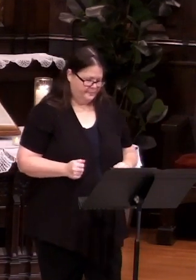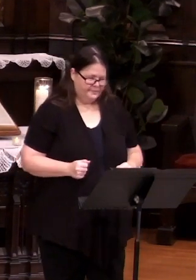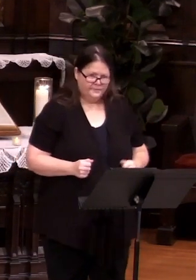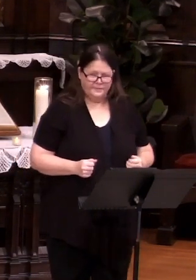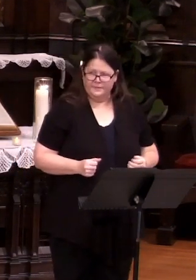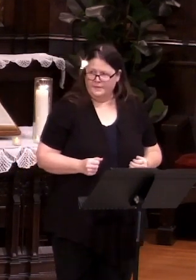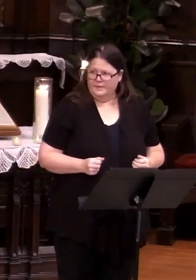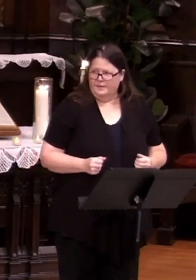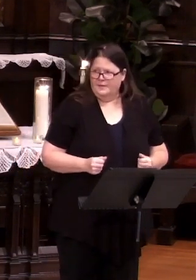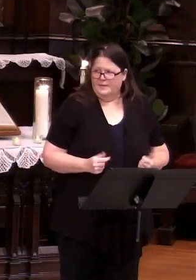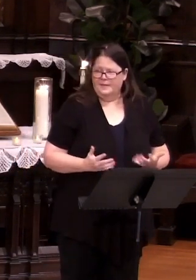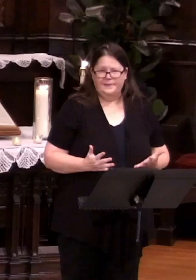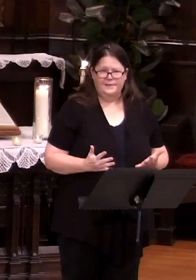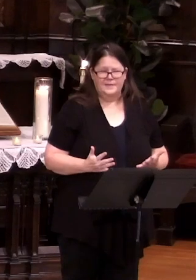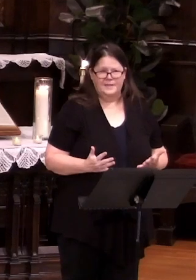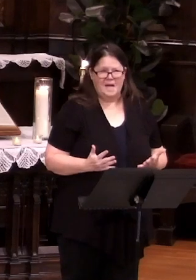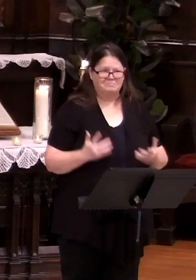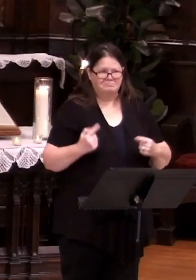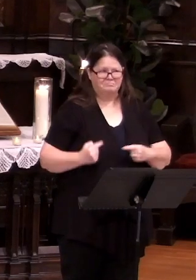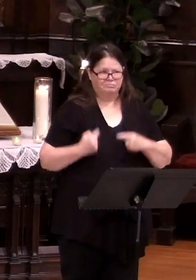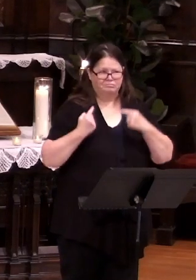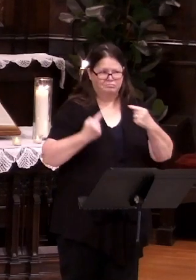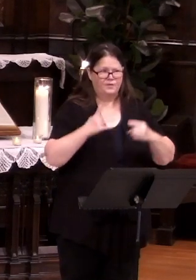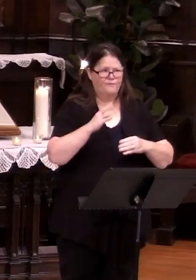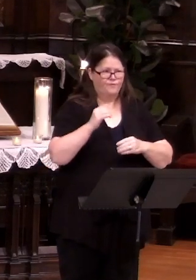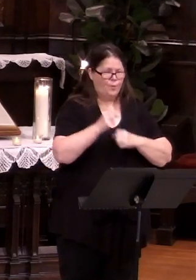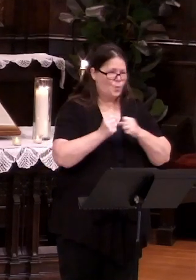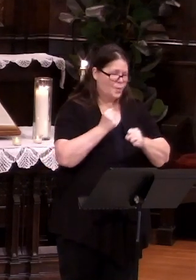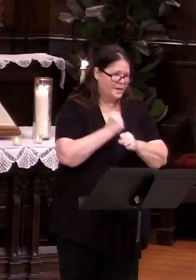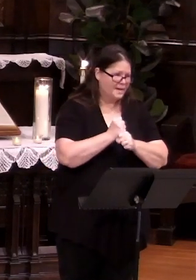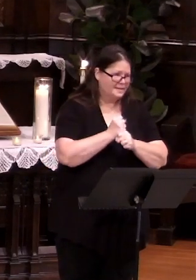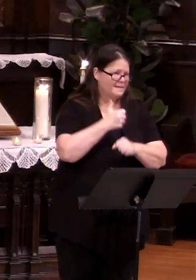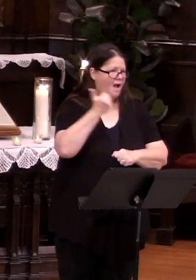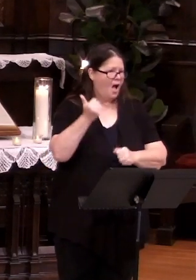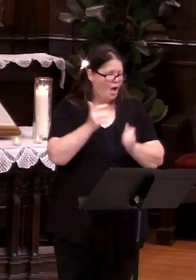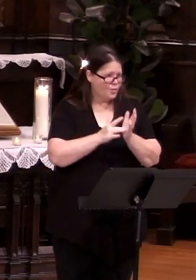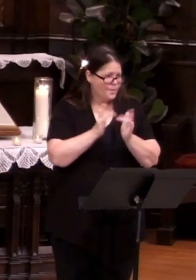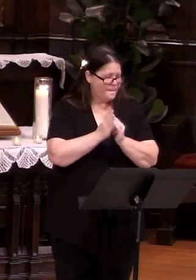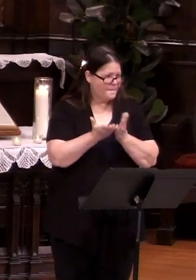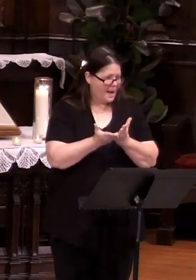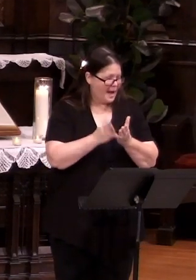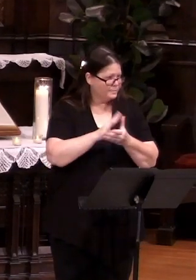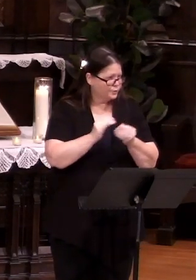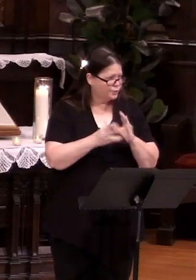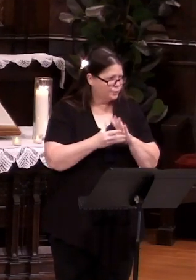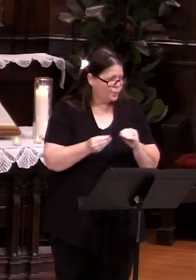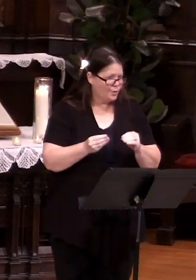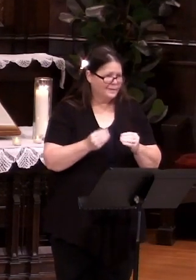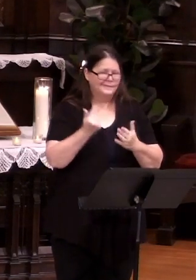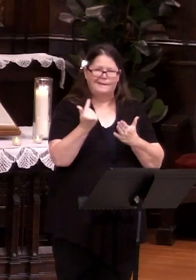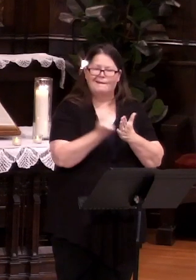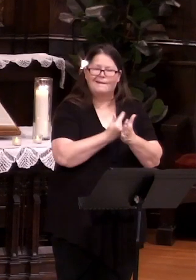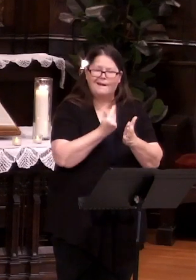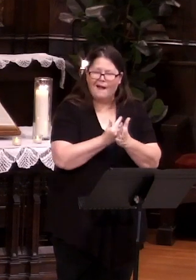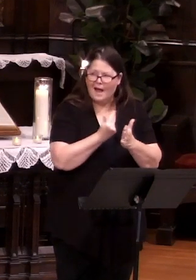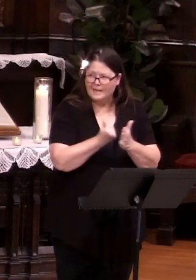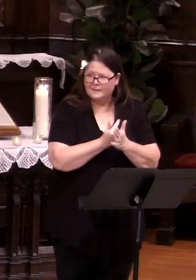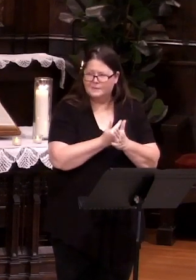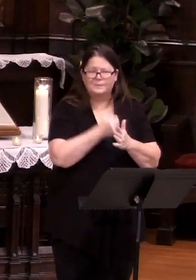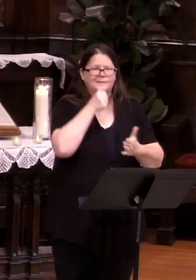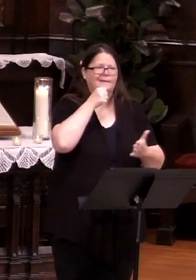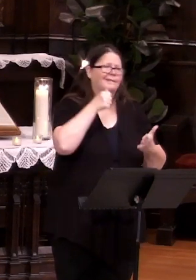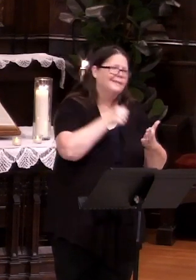And over the last 40 years, many other biblical stories, scripture passages, gospel readings,